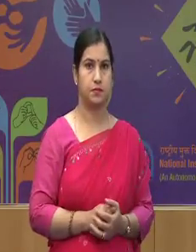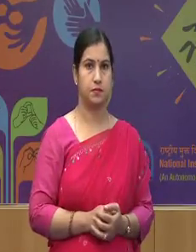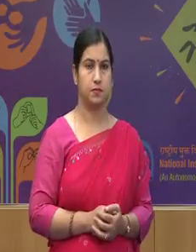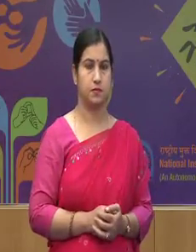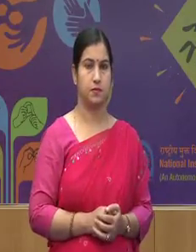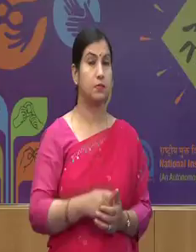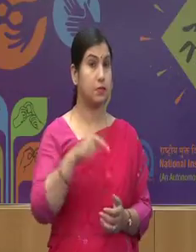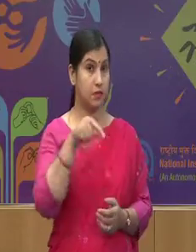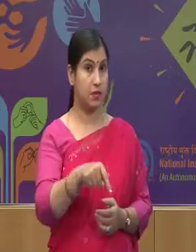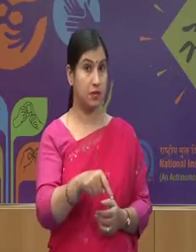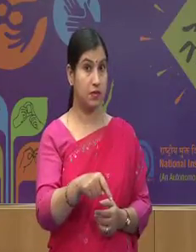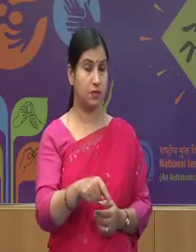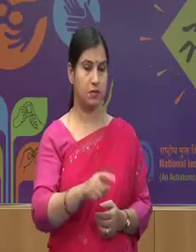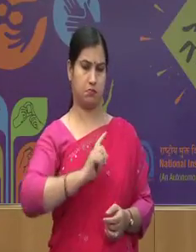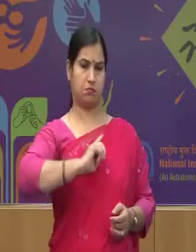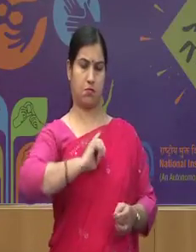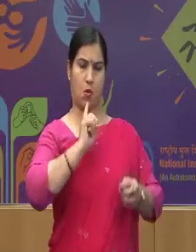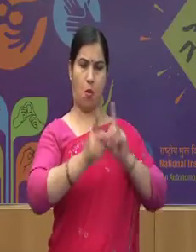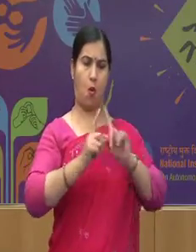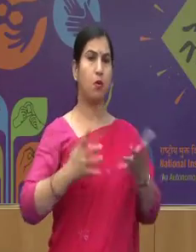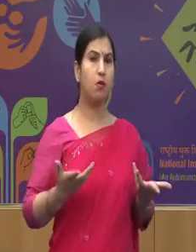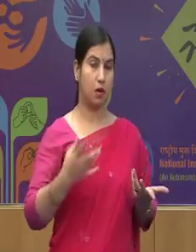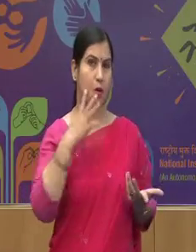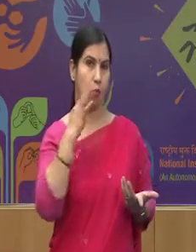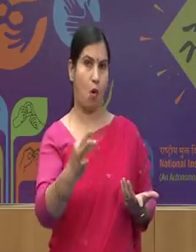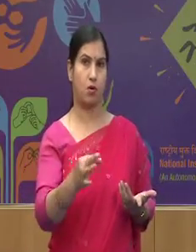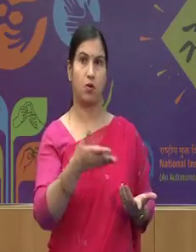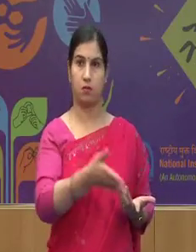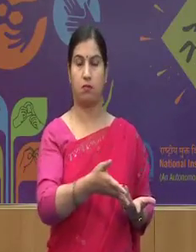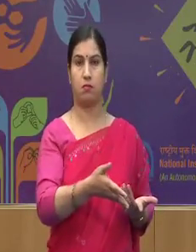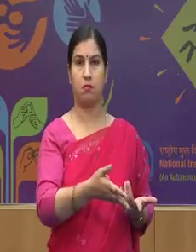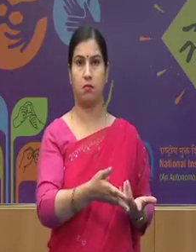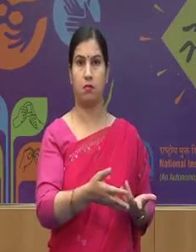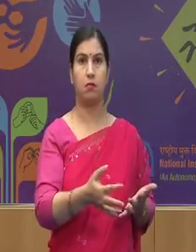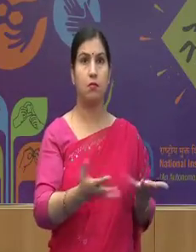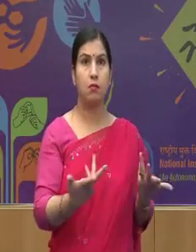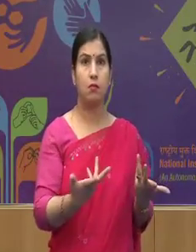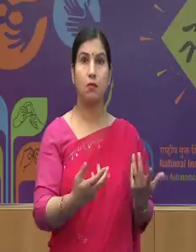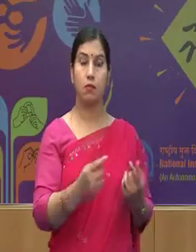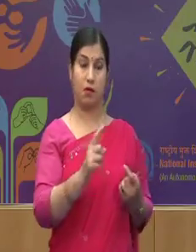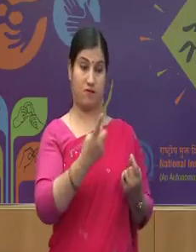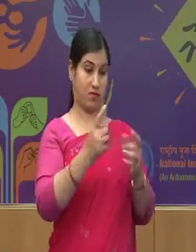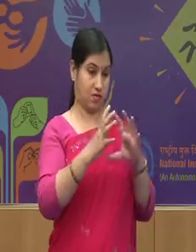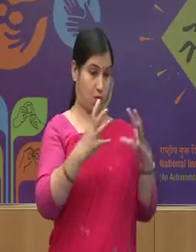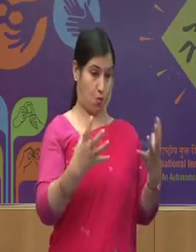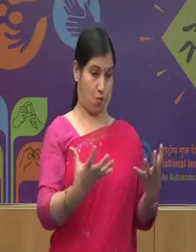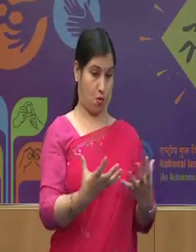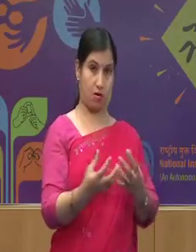This dictatorship was the most important development in European countries